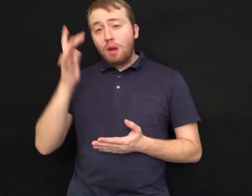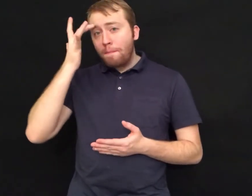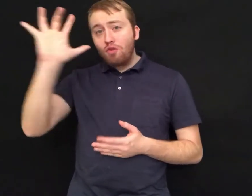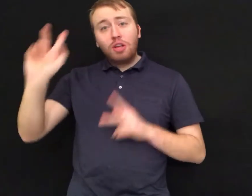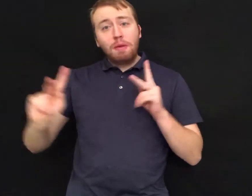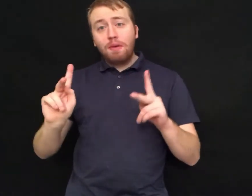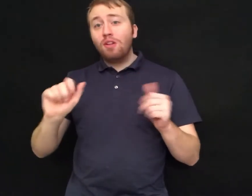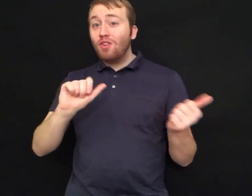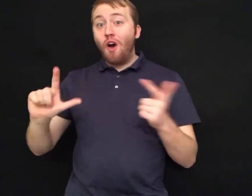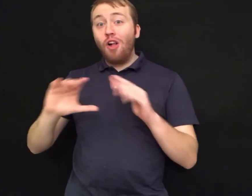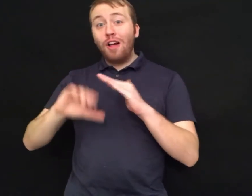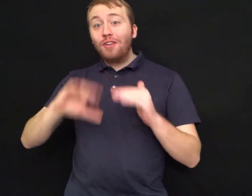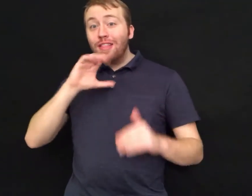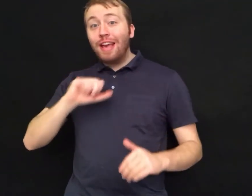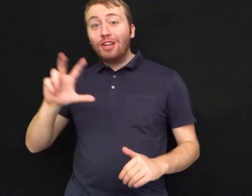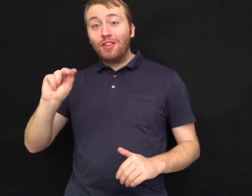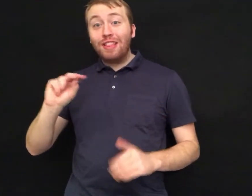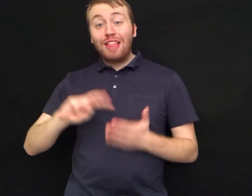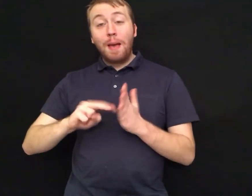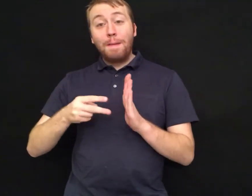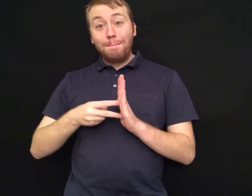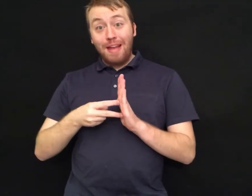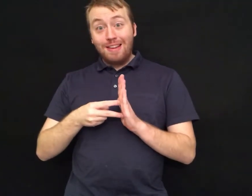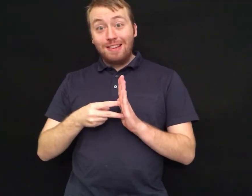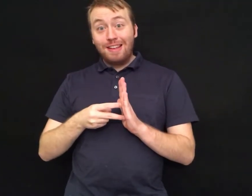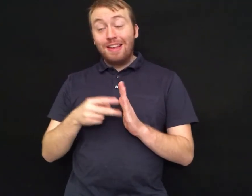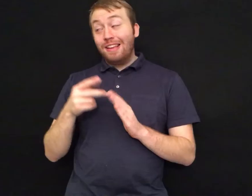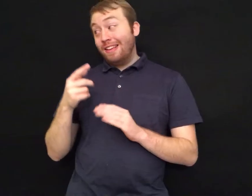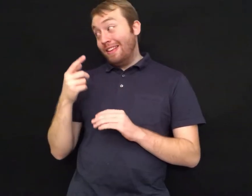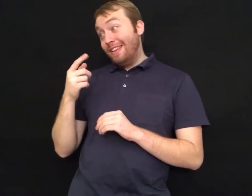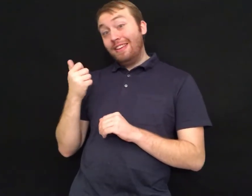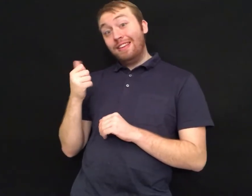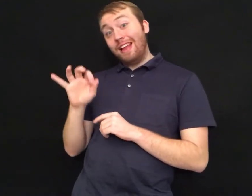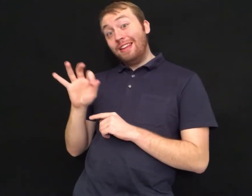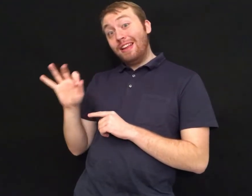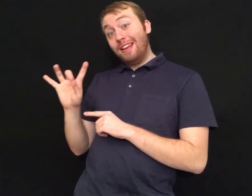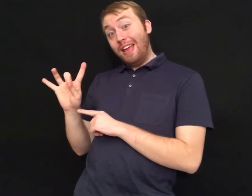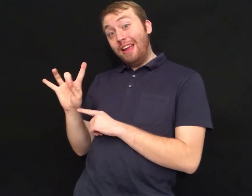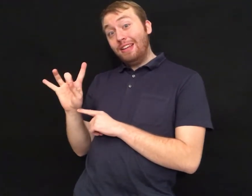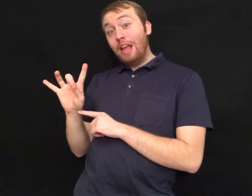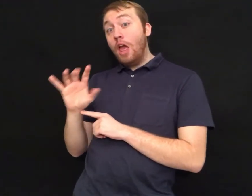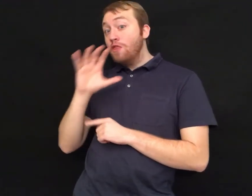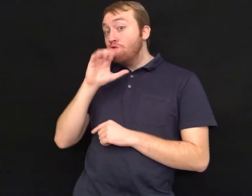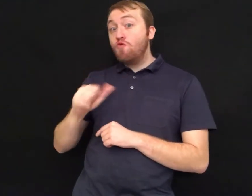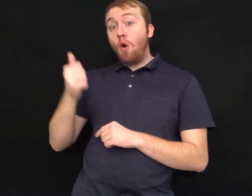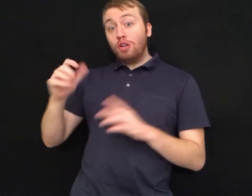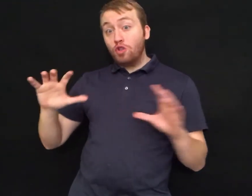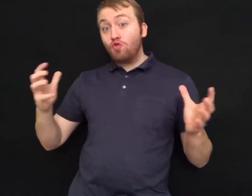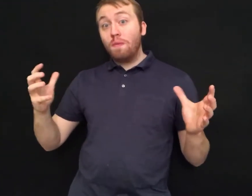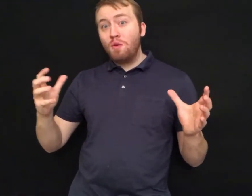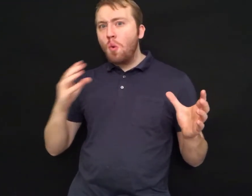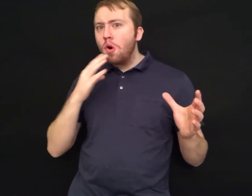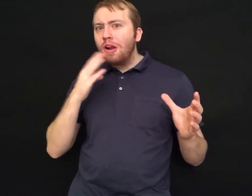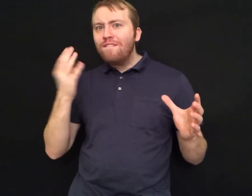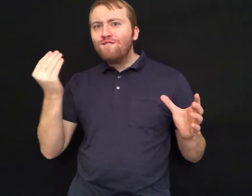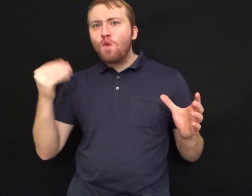that in 1998 the oldest among the group were only 14 and the youngest just four